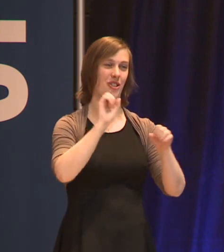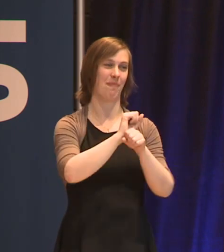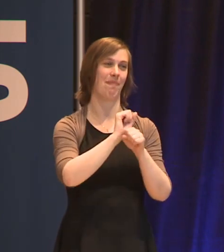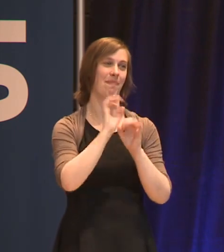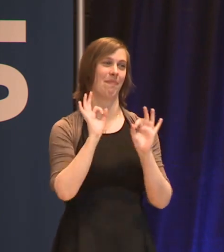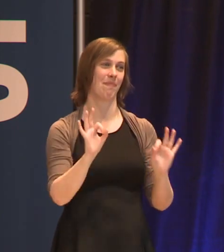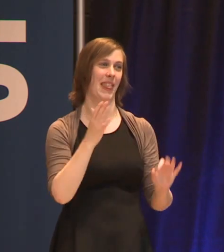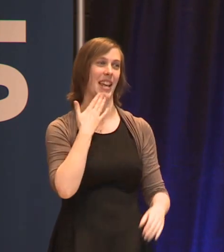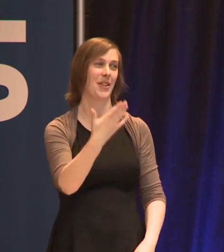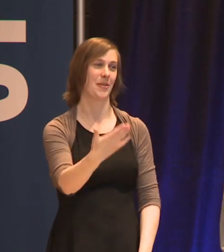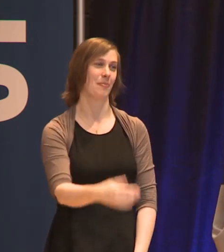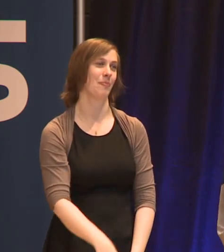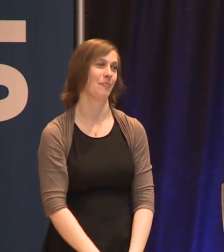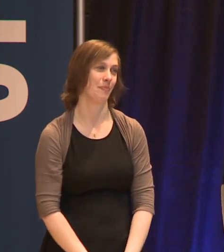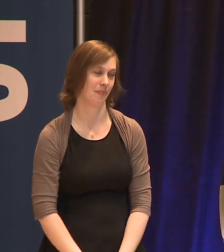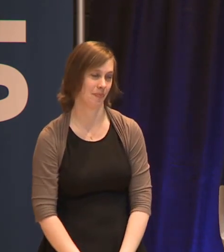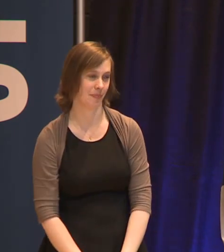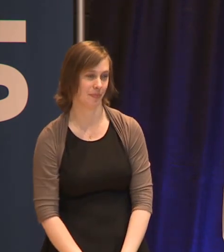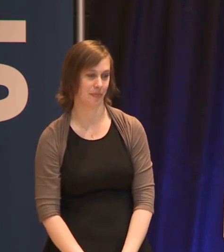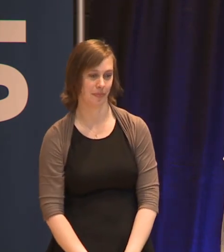much.